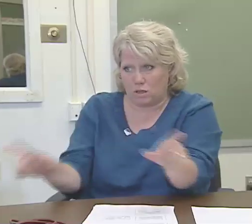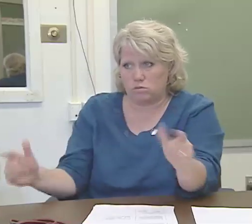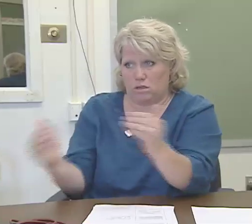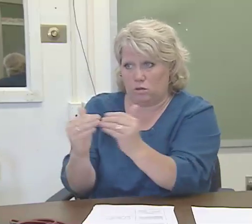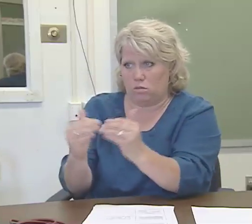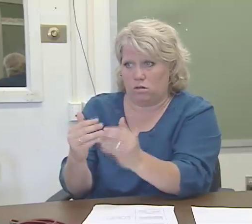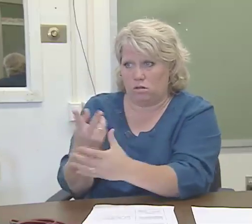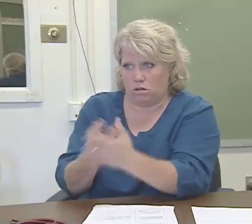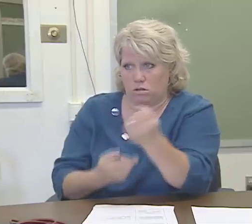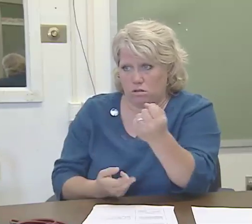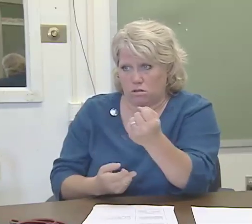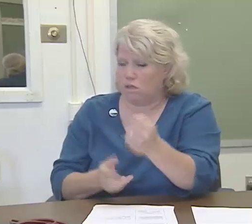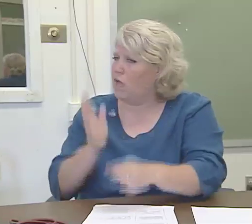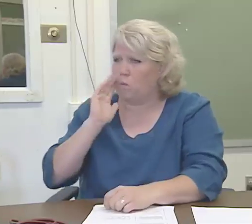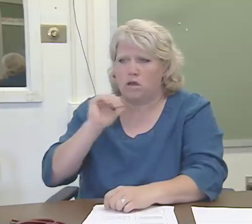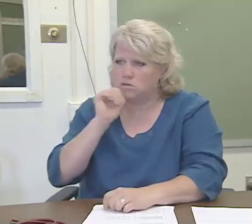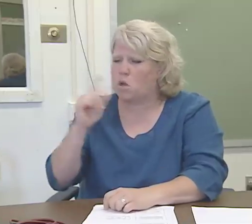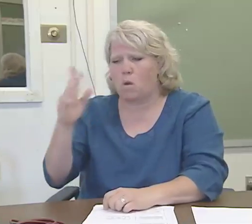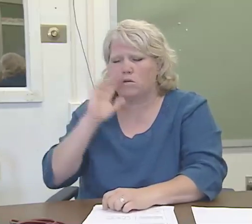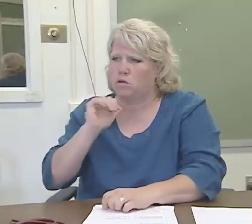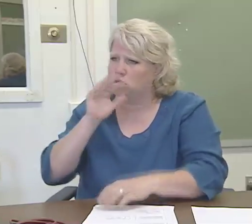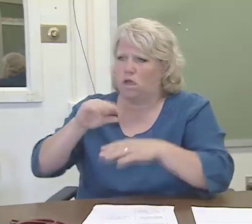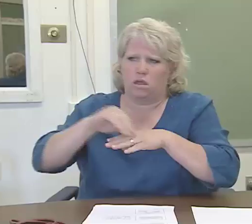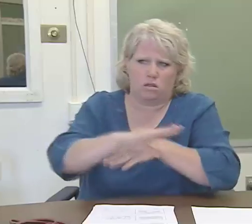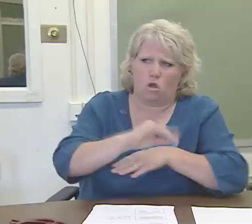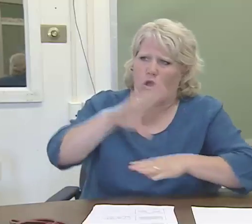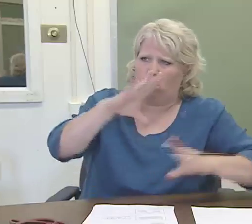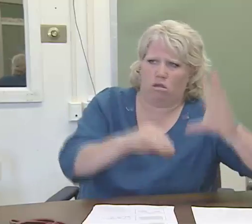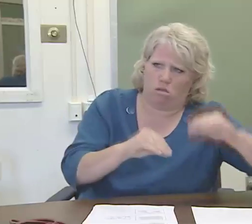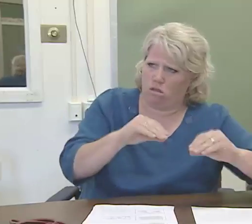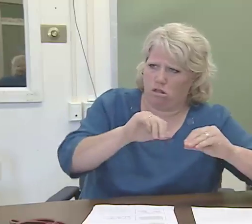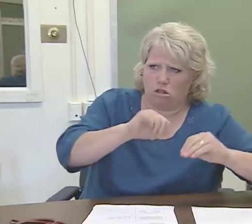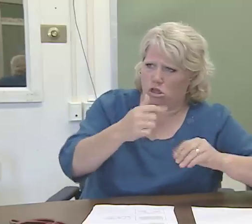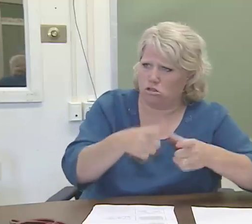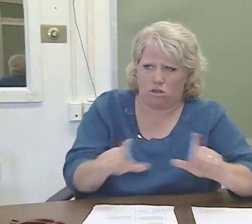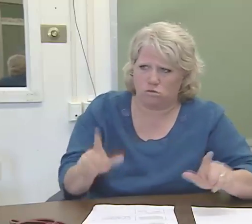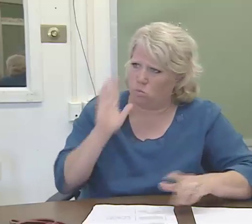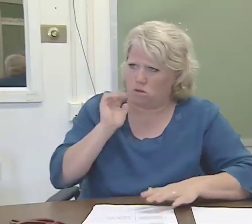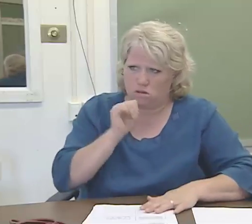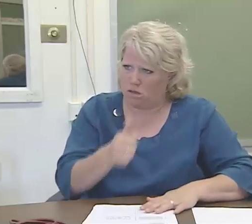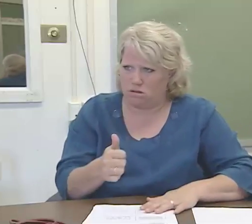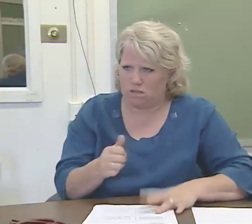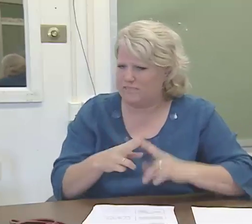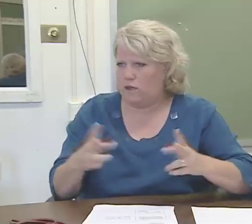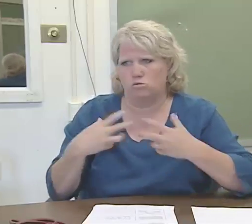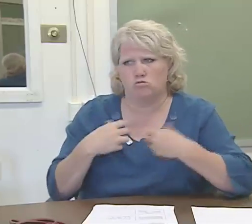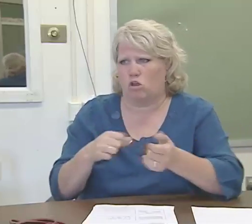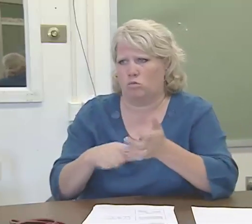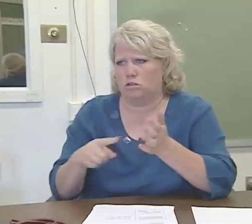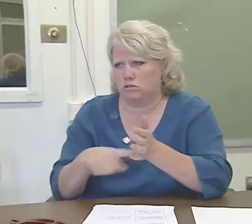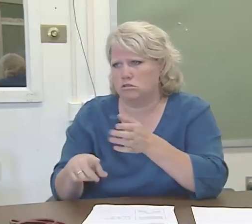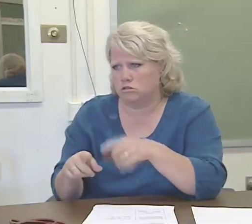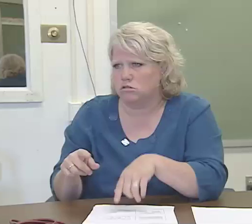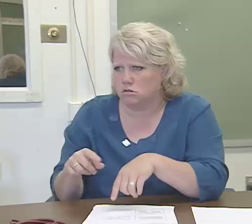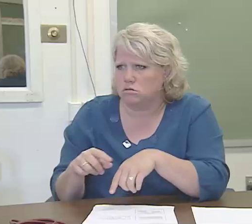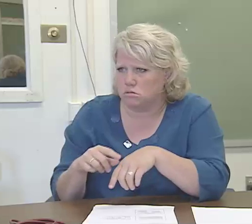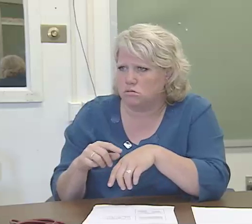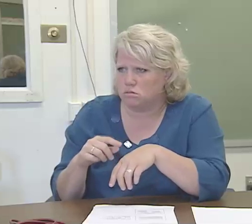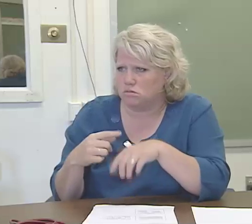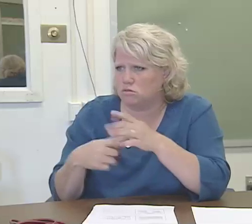is truly immersed in both languages equally, then we wouldn't necessarily need to attend to